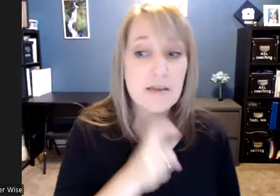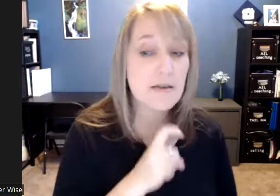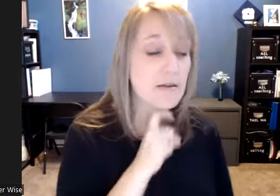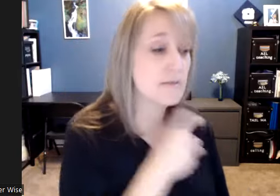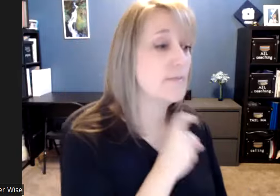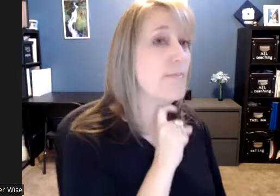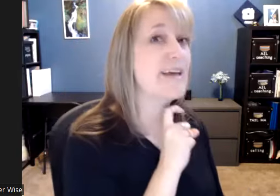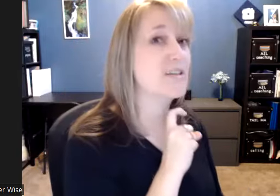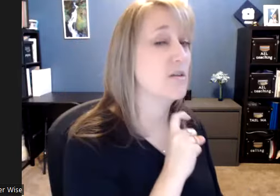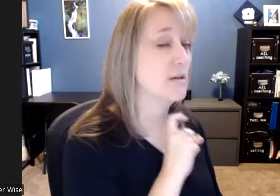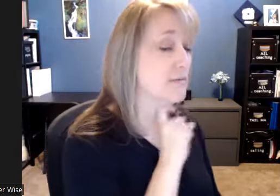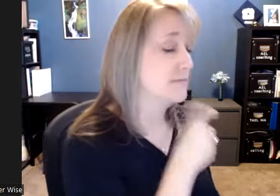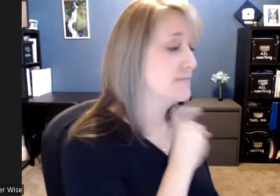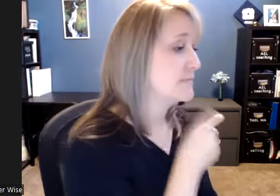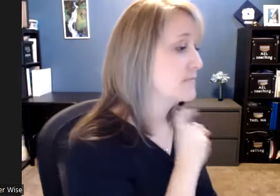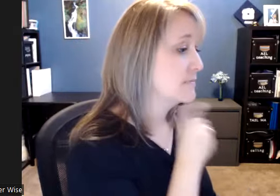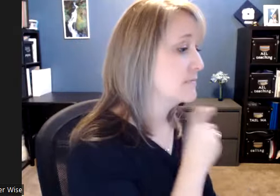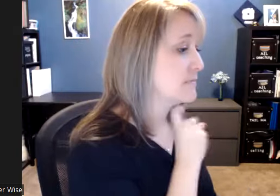chin. Metal.